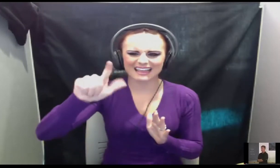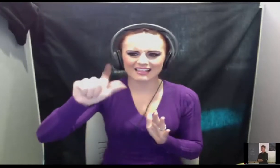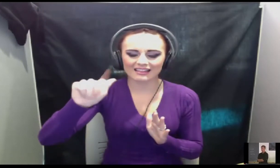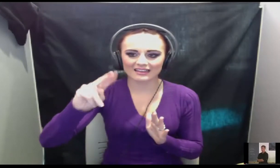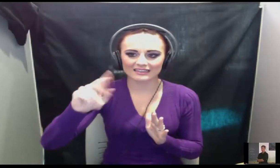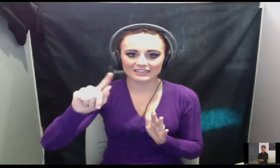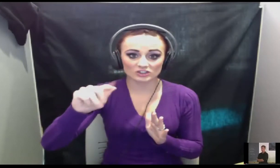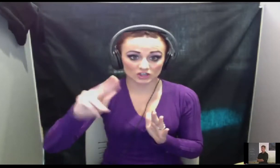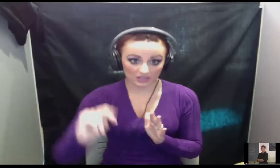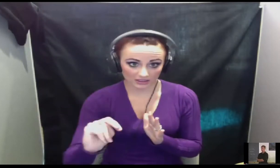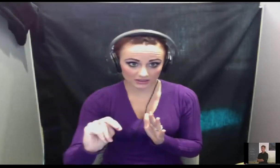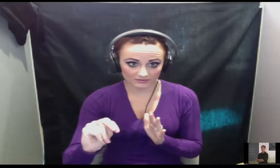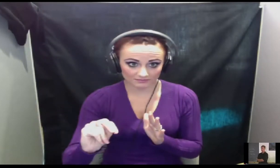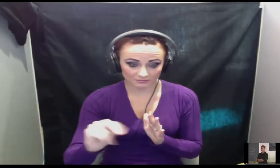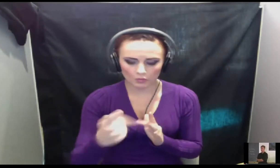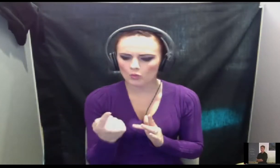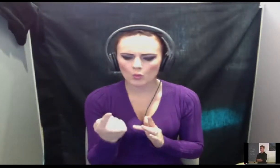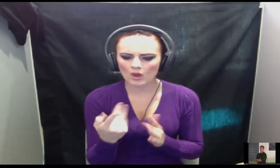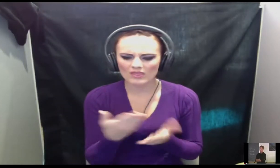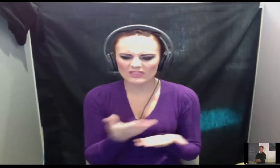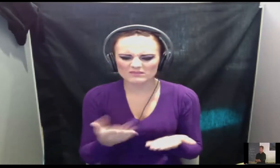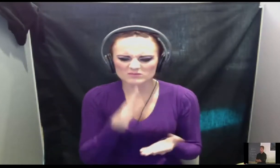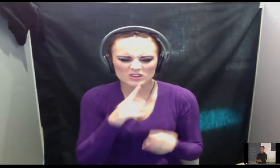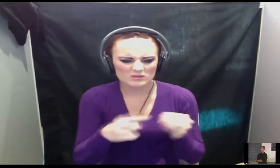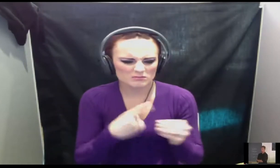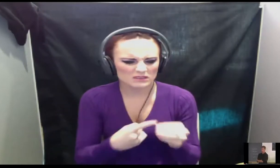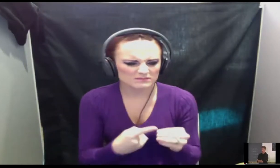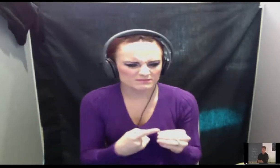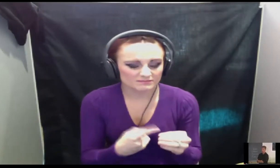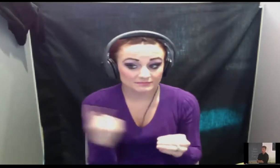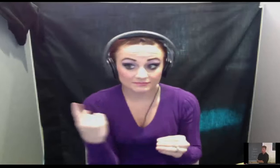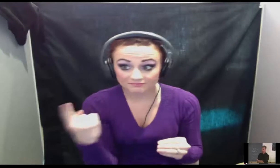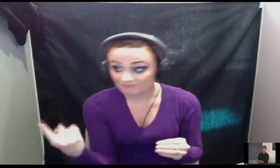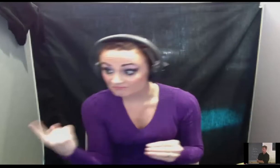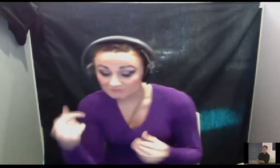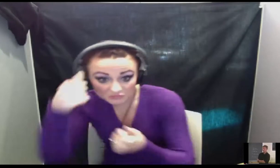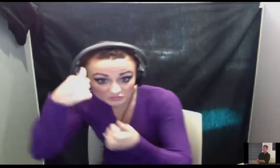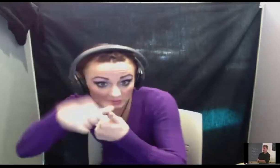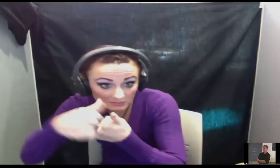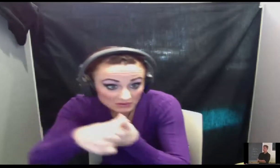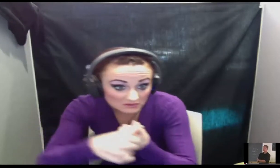as evaporation goes? Somebody remember? Danny?